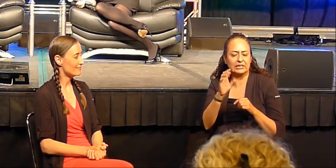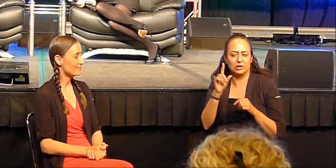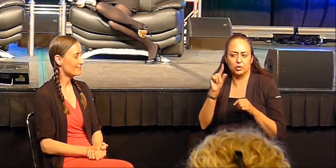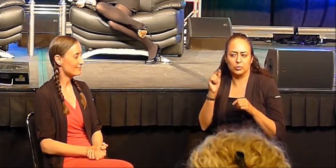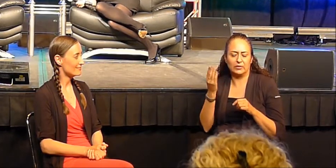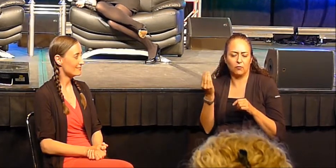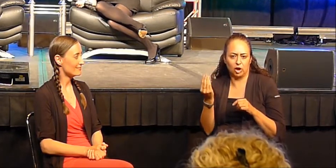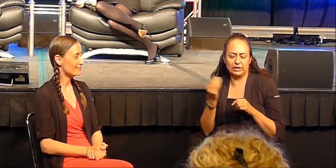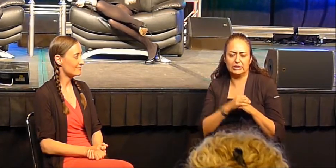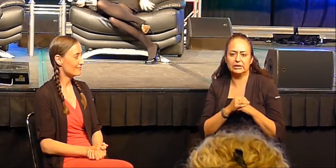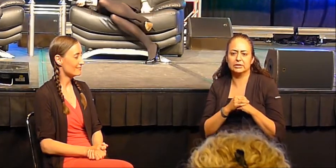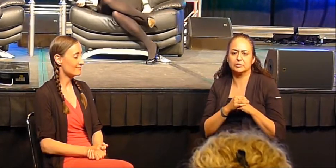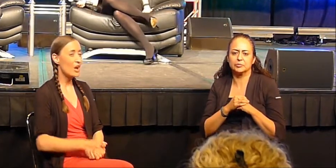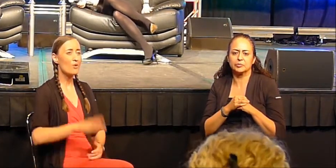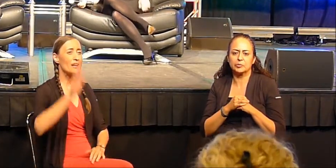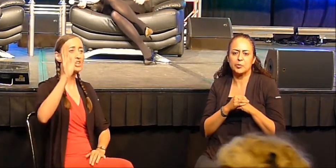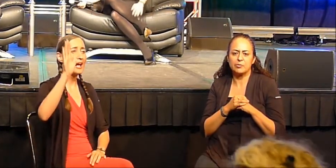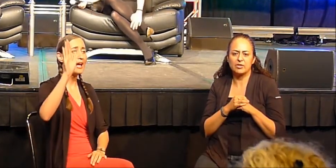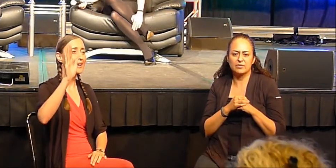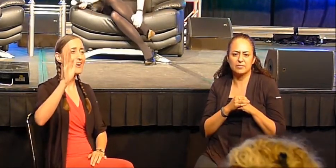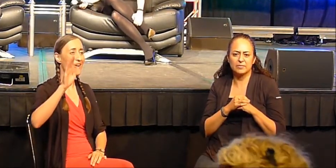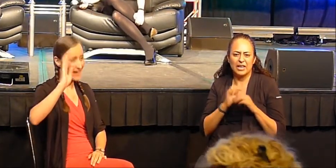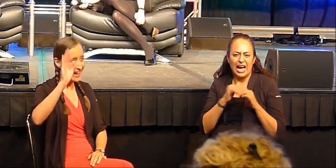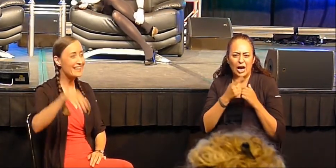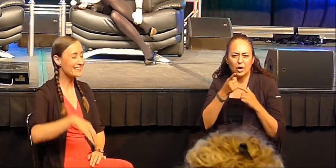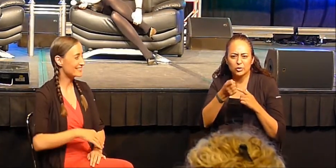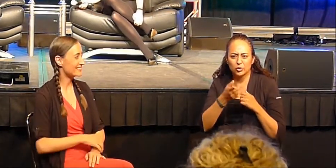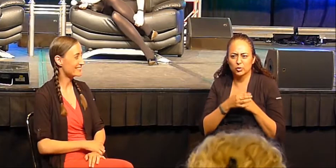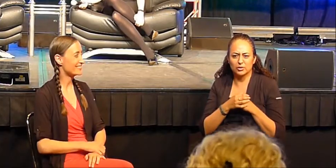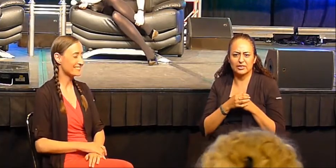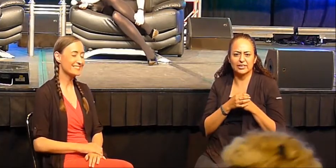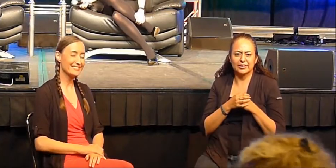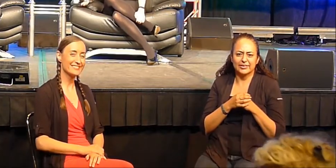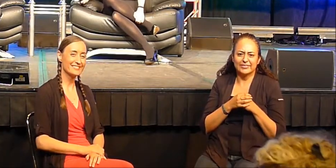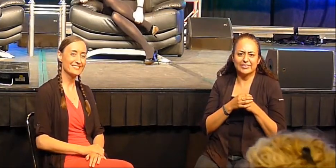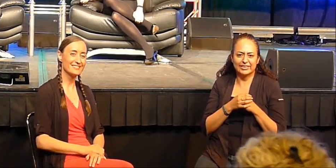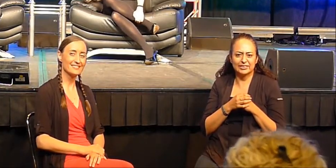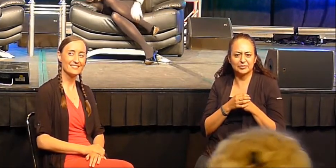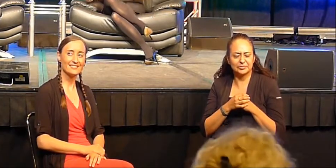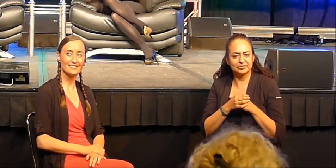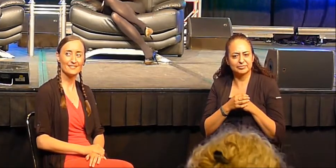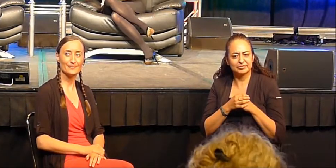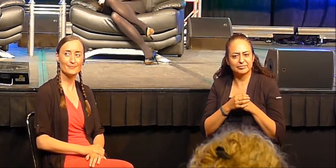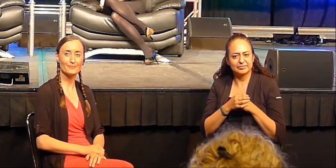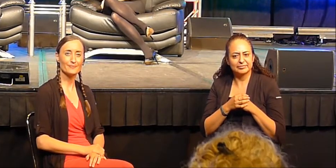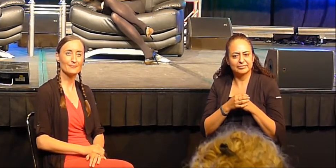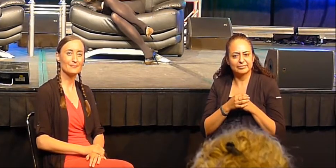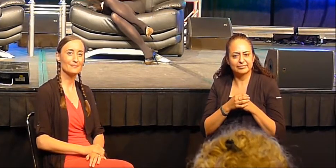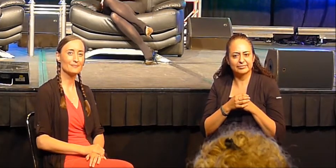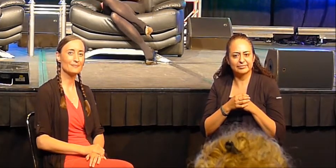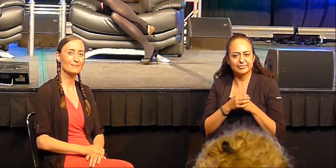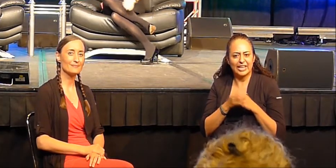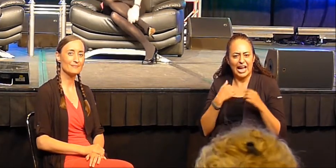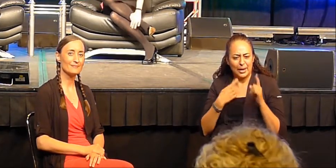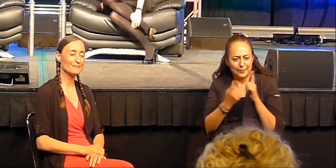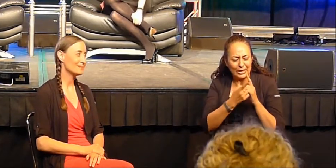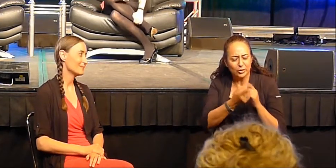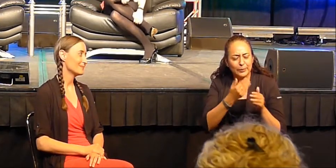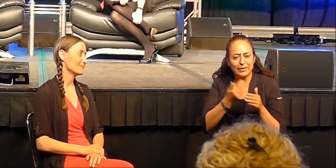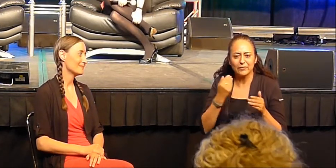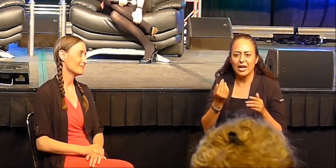man. How's it going? Good, man. How are you? Wonderful. No, I just have to say, meeting you then and meeting you now, every time, it's always